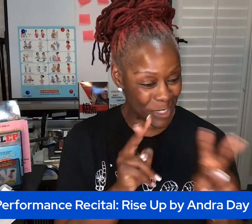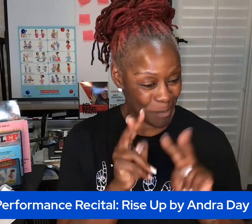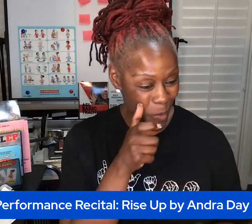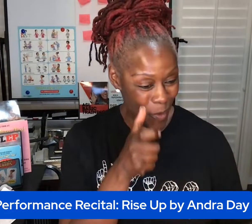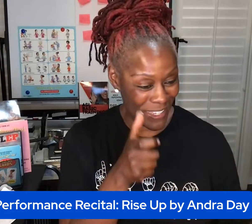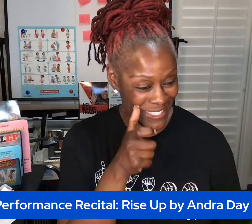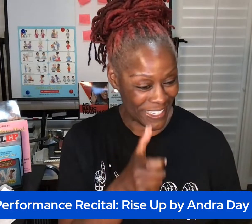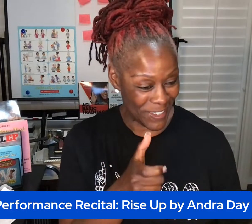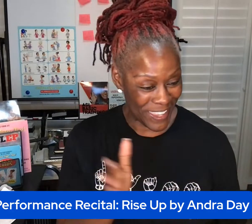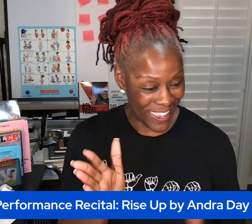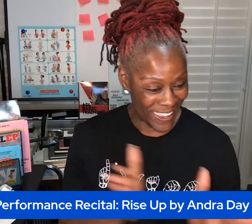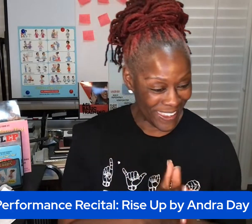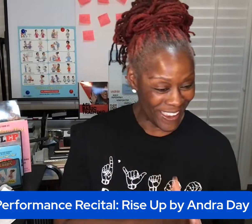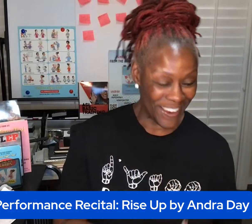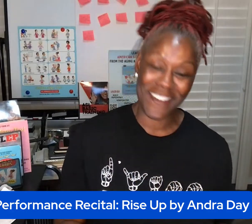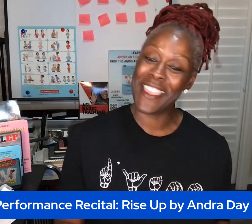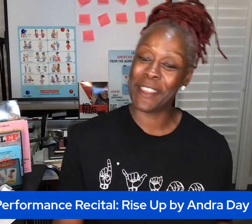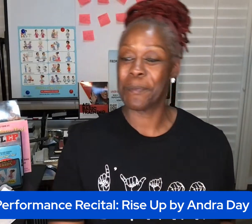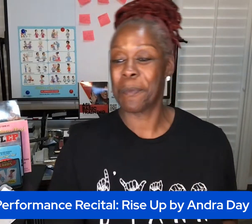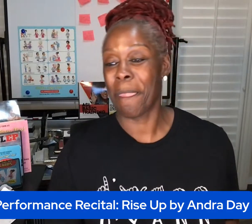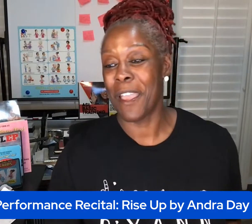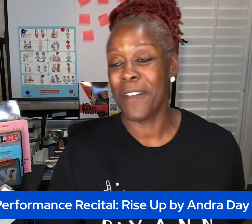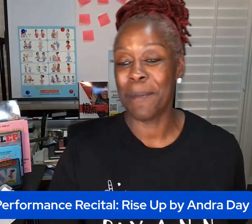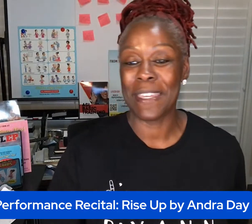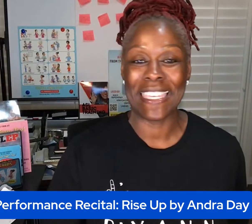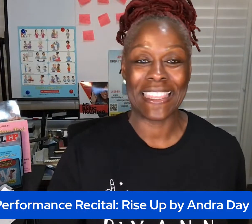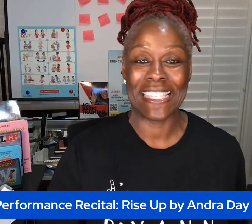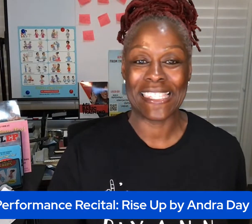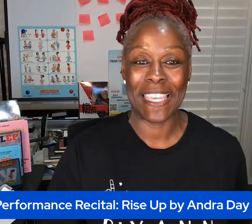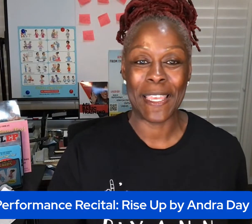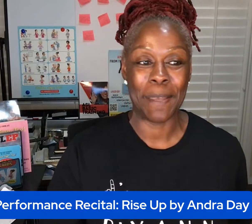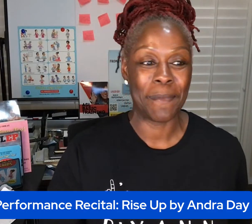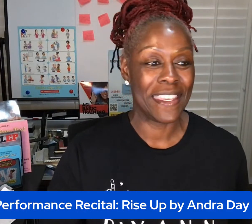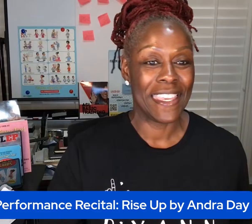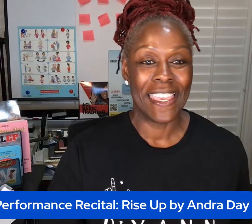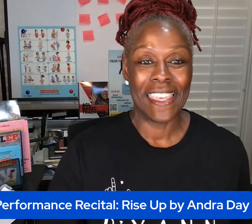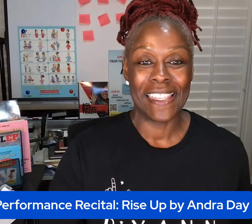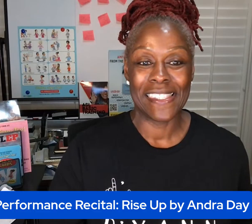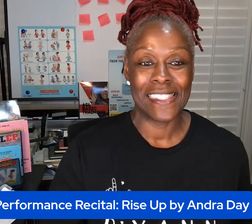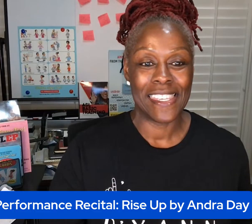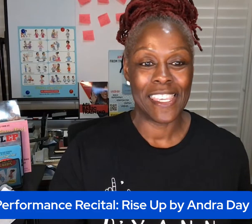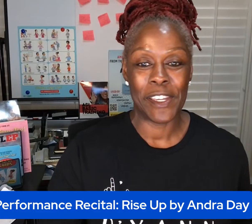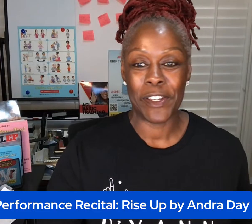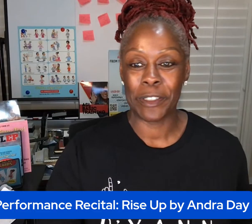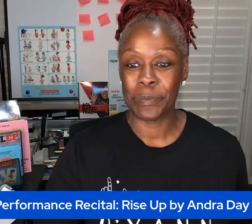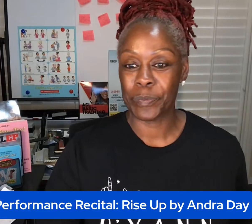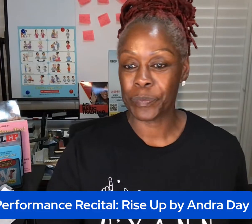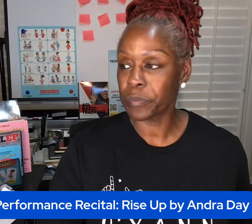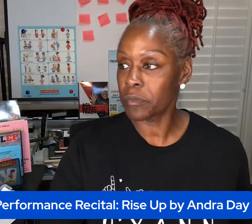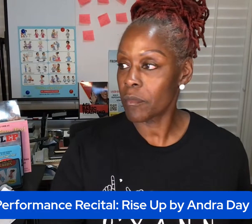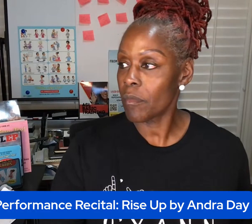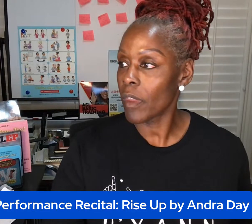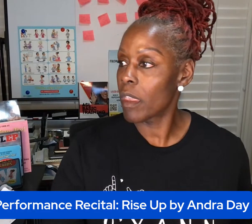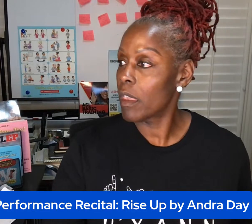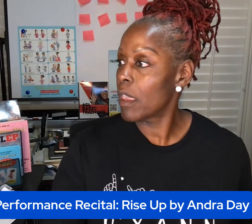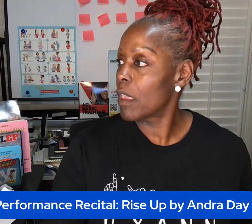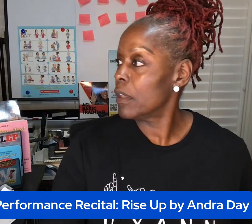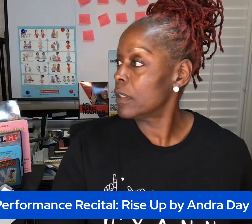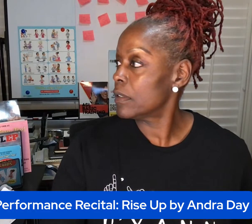by watching. Okay. All right. All right. I'm going to get this set up. See here. Let's